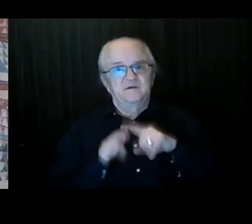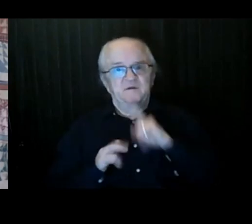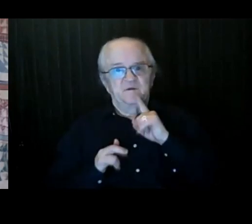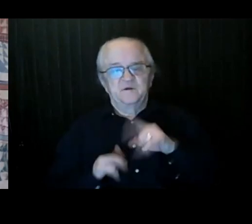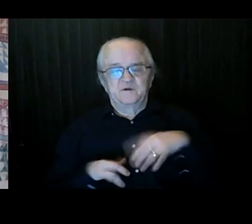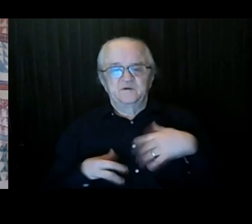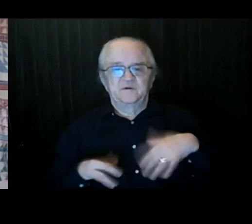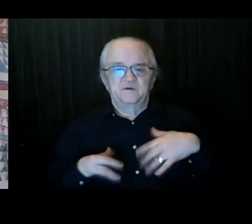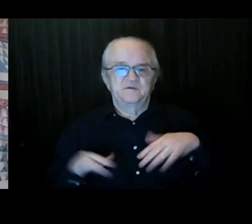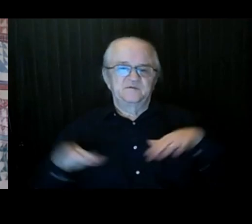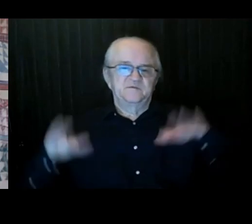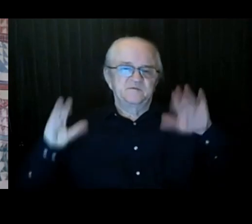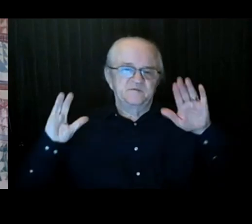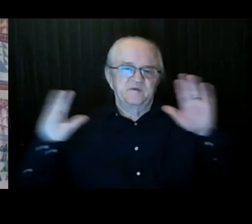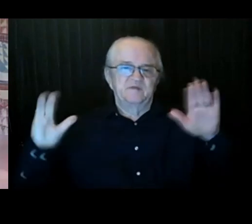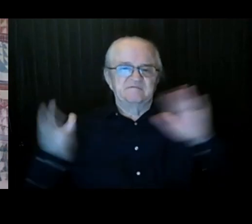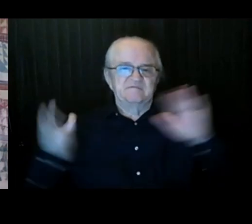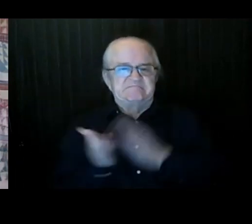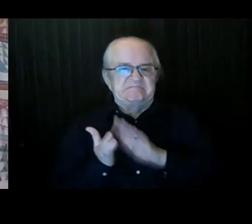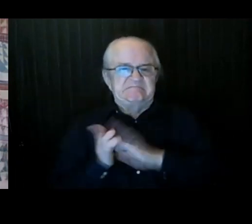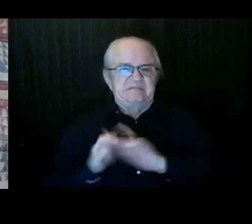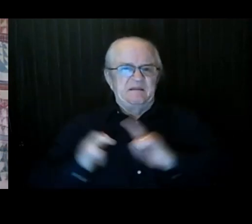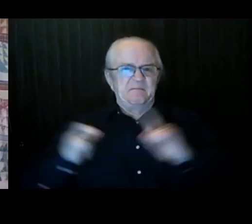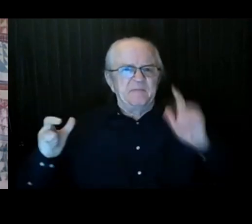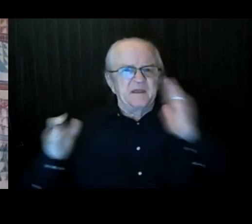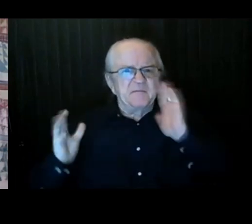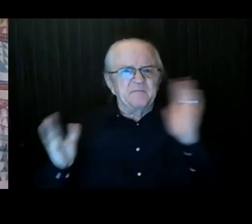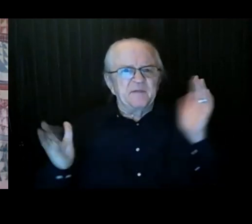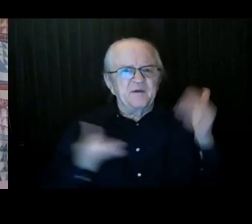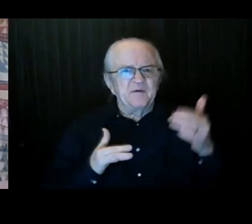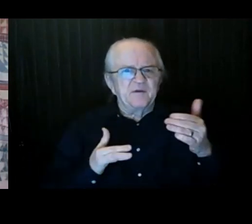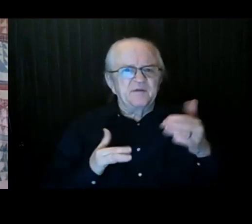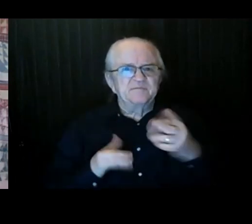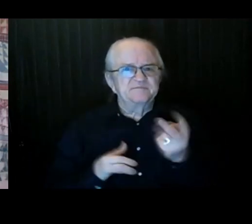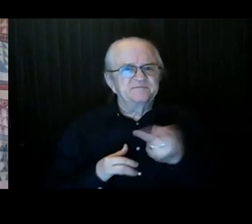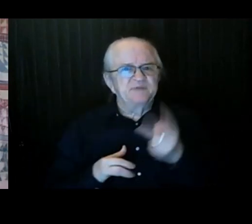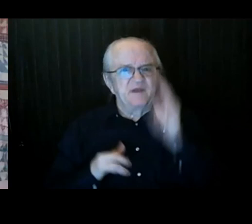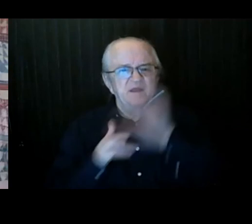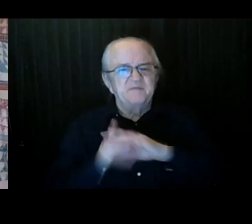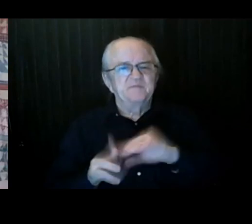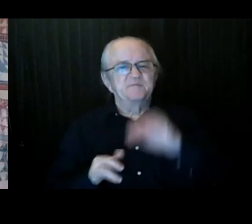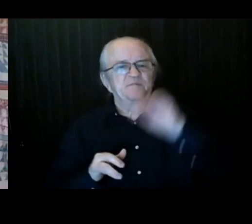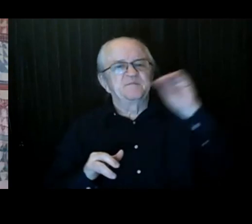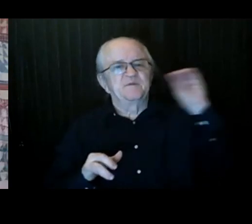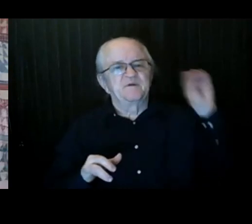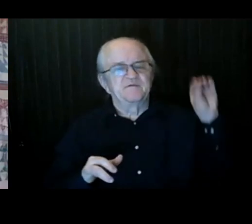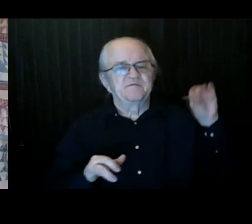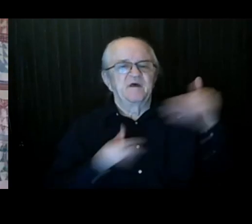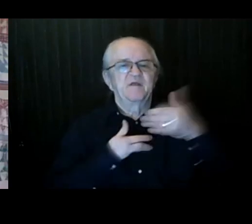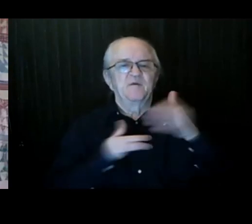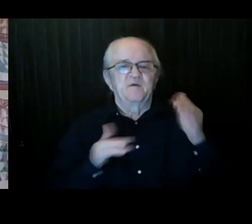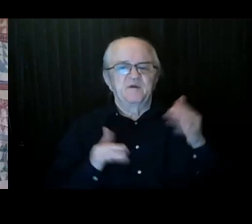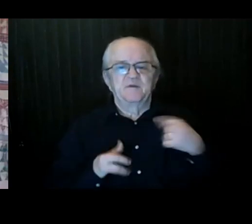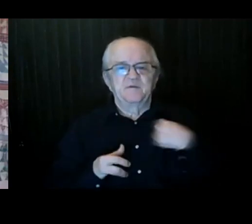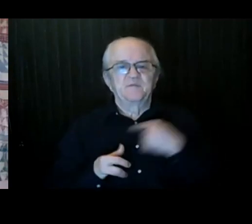master bedroom of her and her husband. They were going to stay somewhere else in the house, and we were going to have her room.